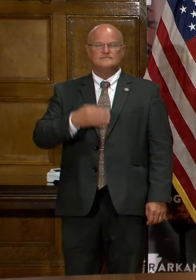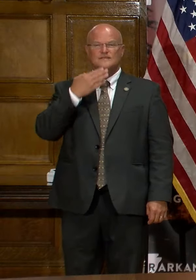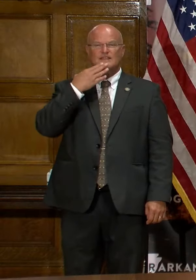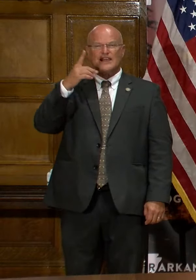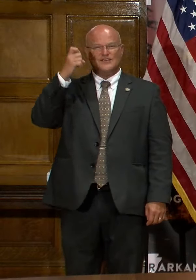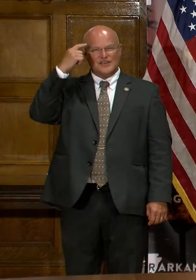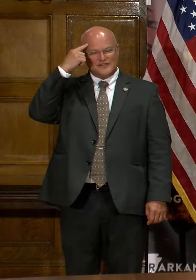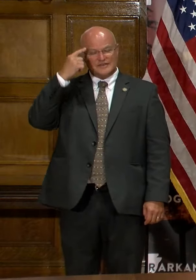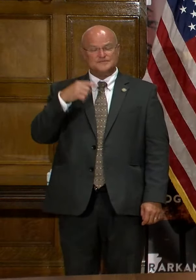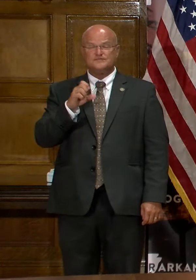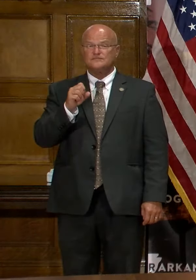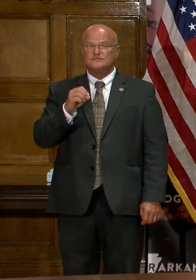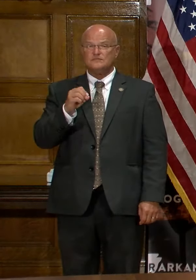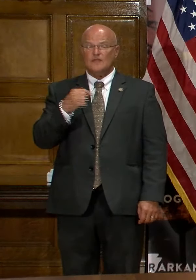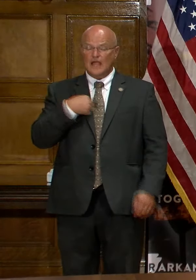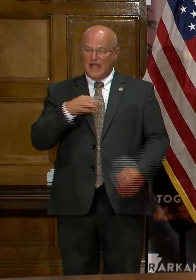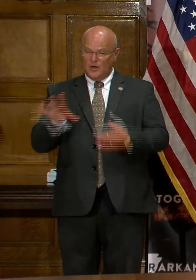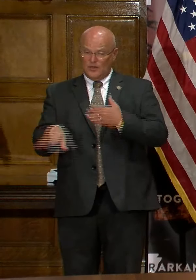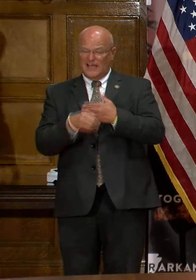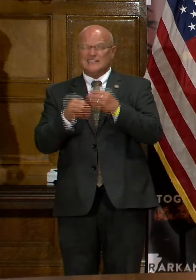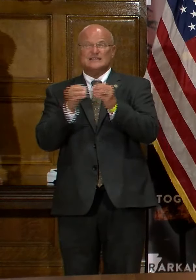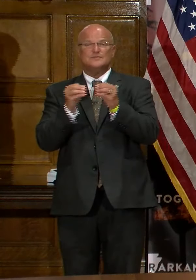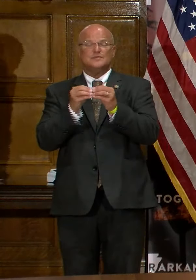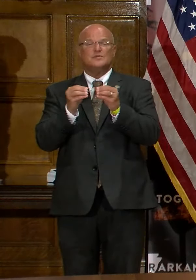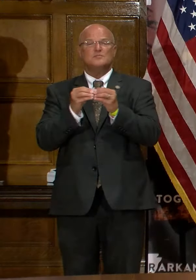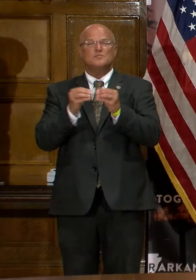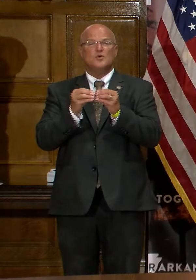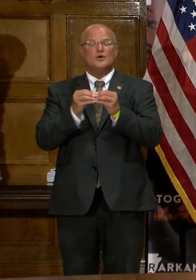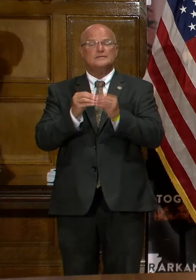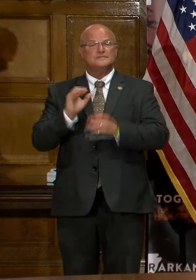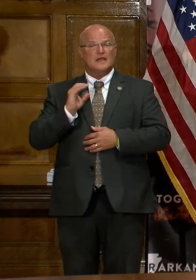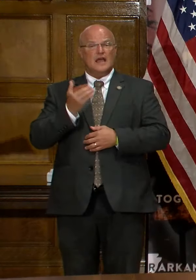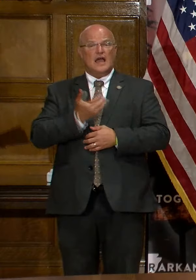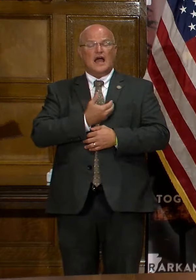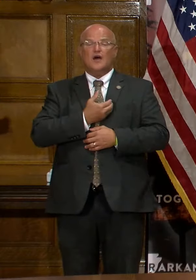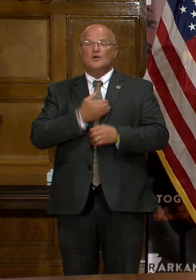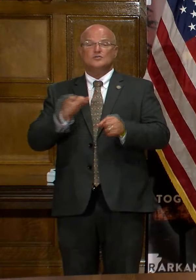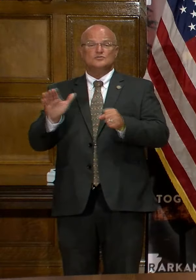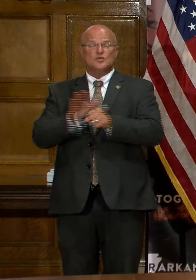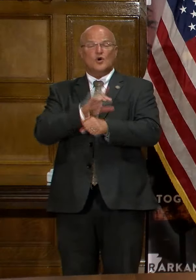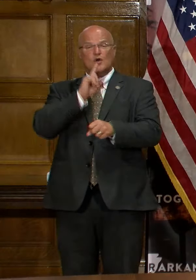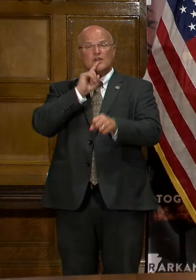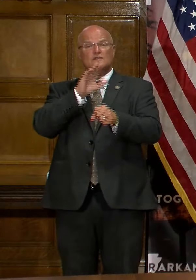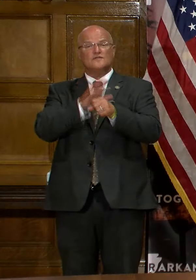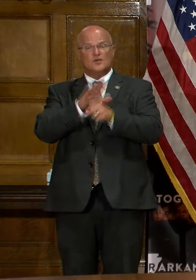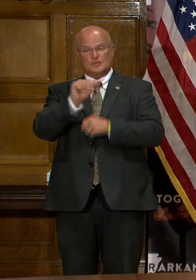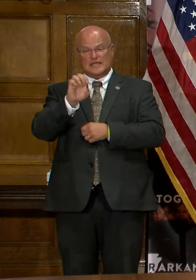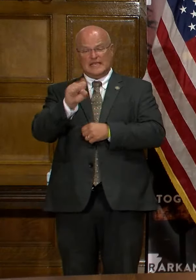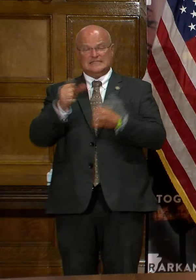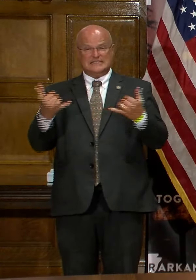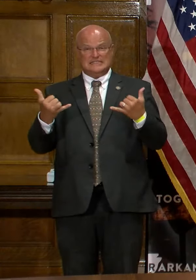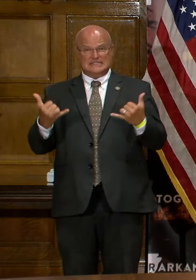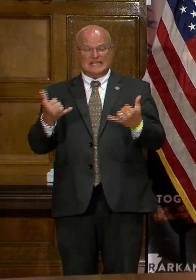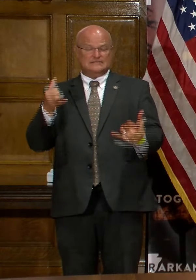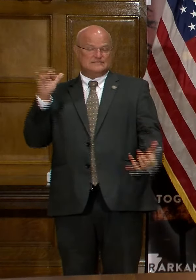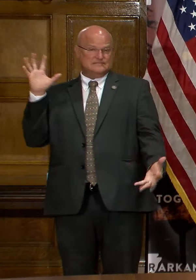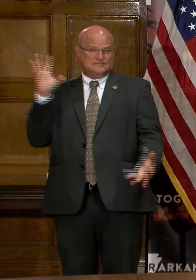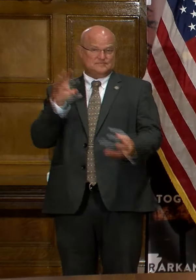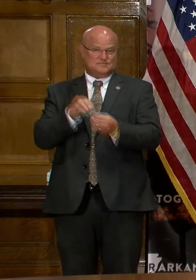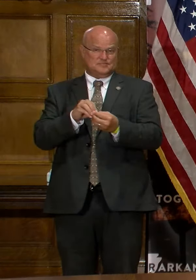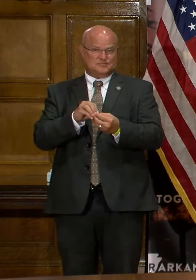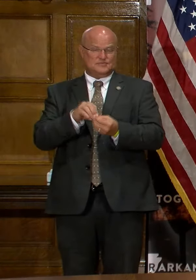Thank you, Governor. So I will add a little bit more. So our total confirmed cases in the state today